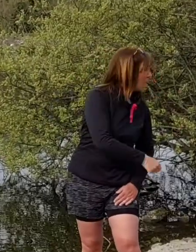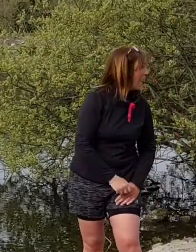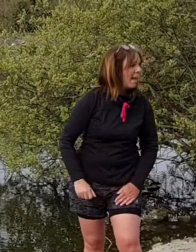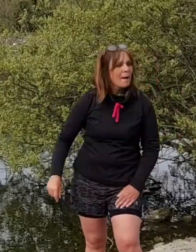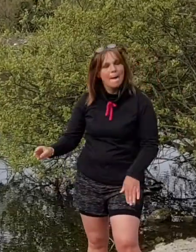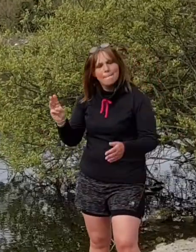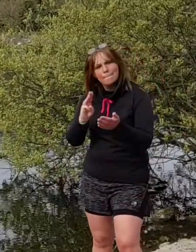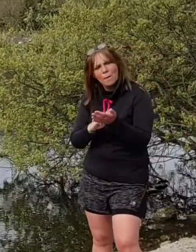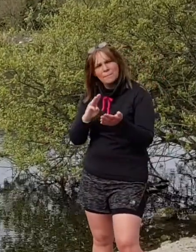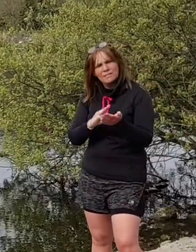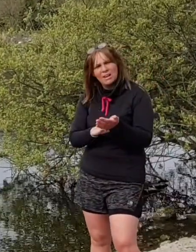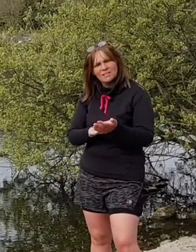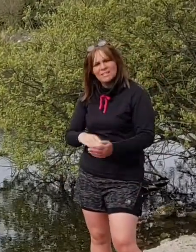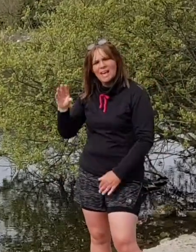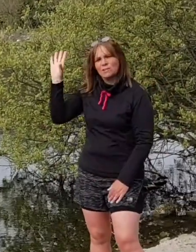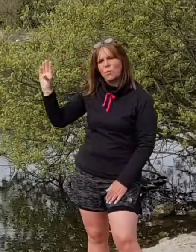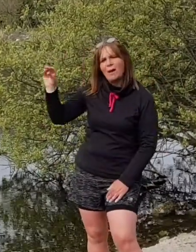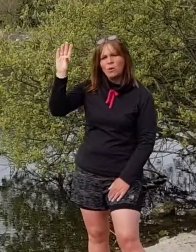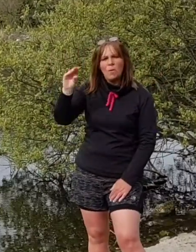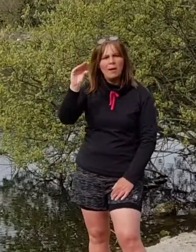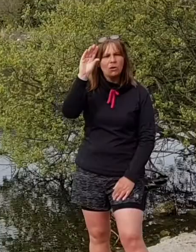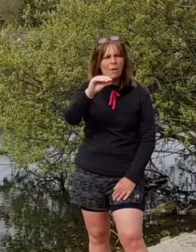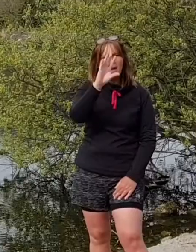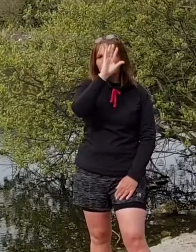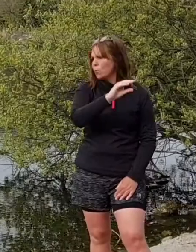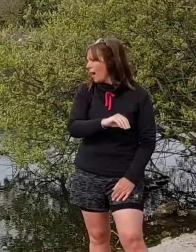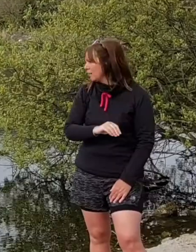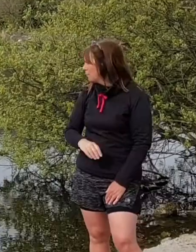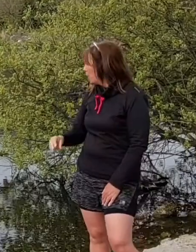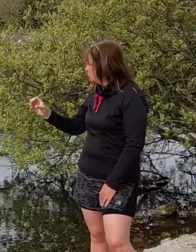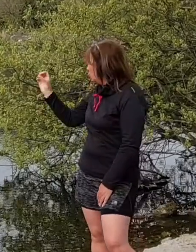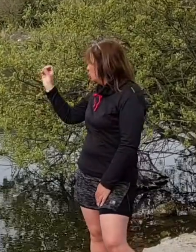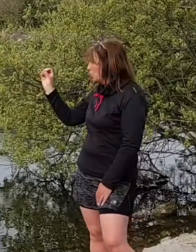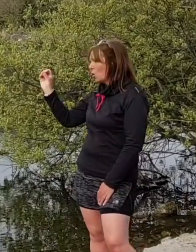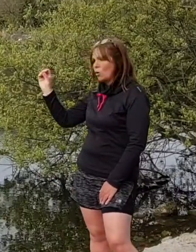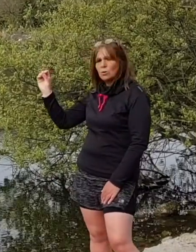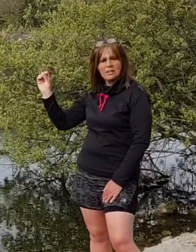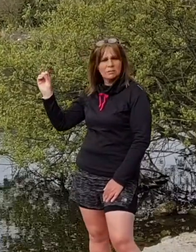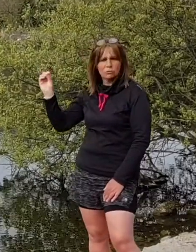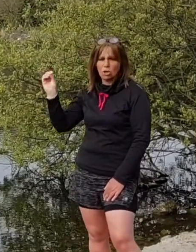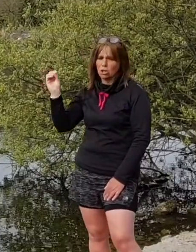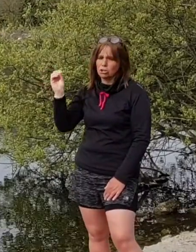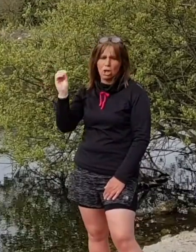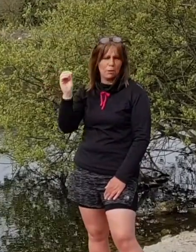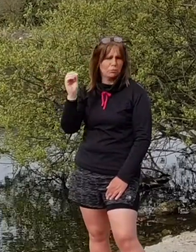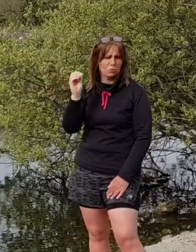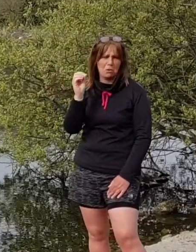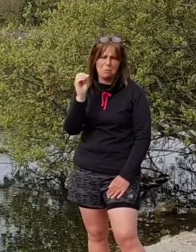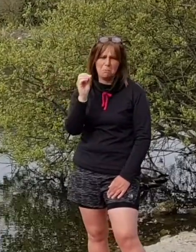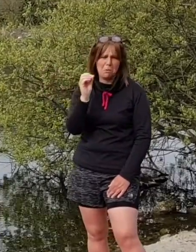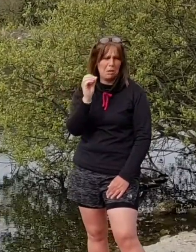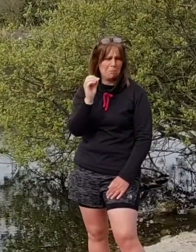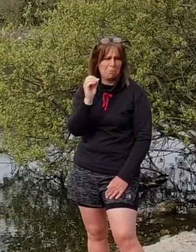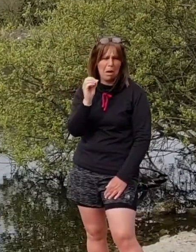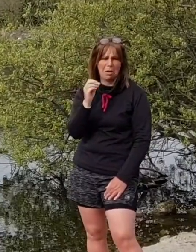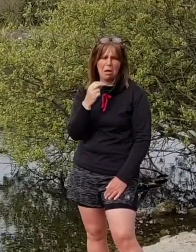away. Mummy duck said, quack, quack, quack, quack, quack, no little ducks came swimming back. I'm